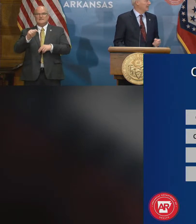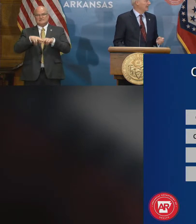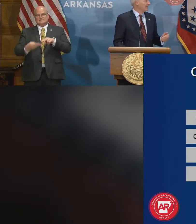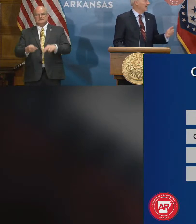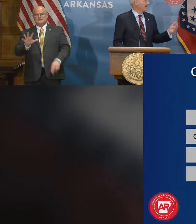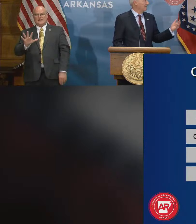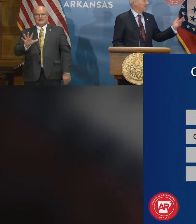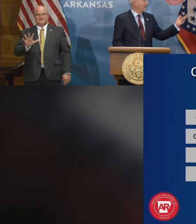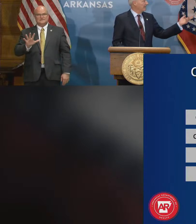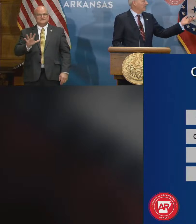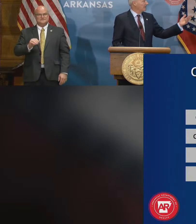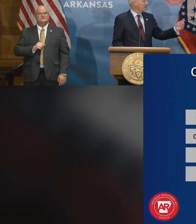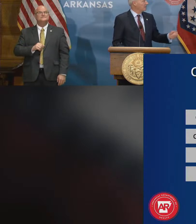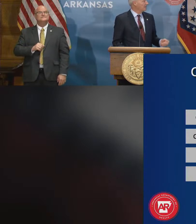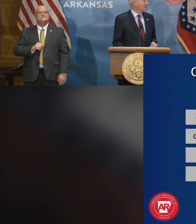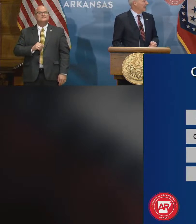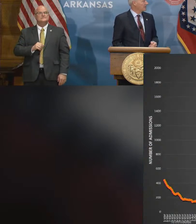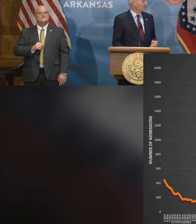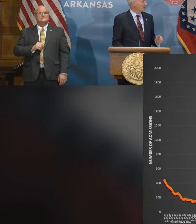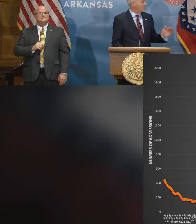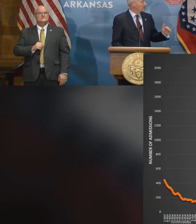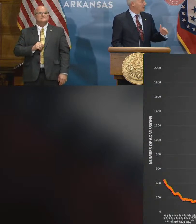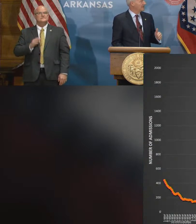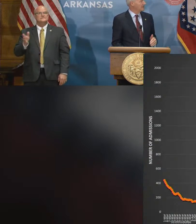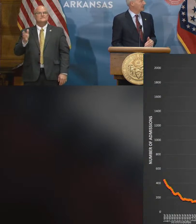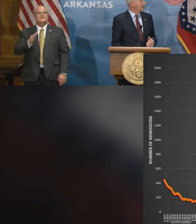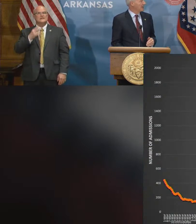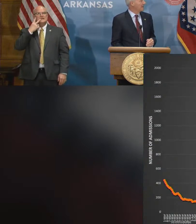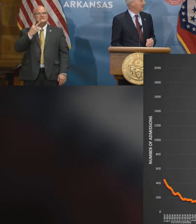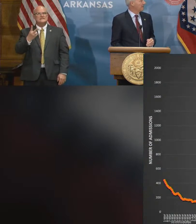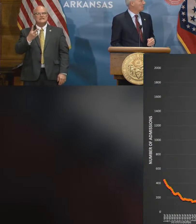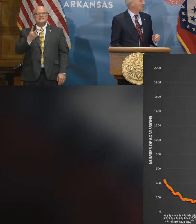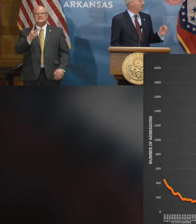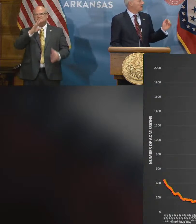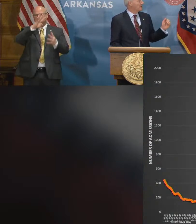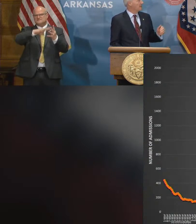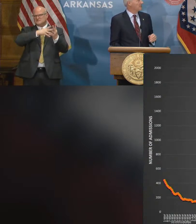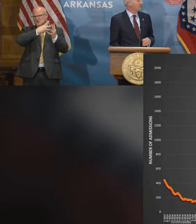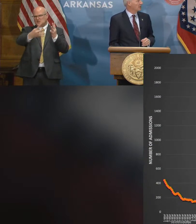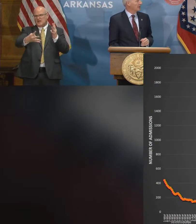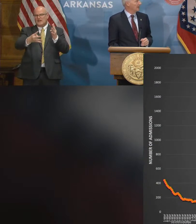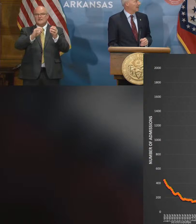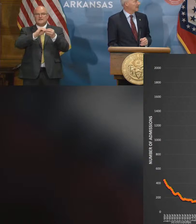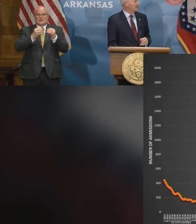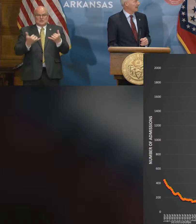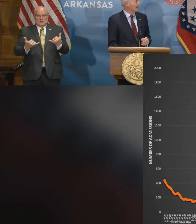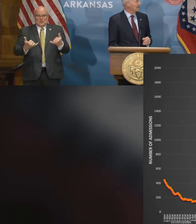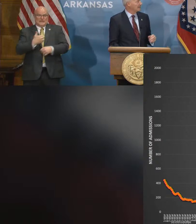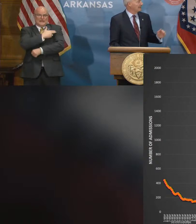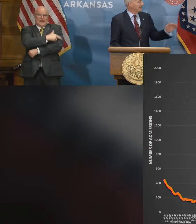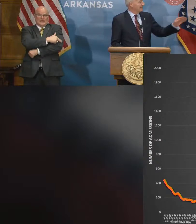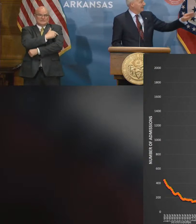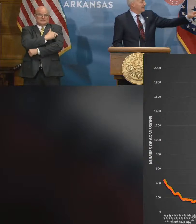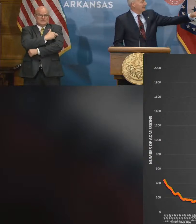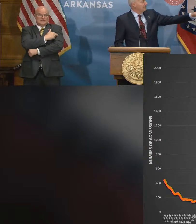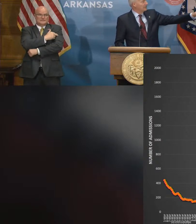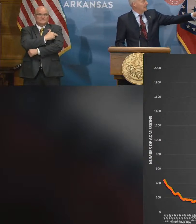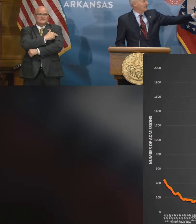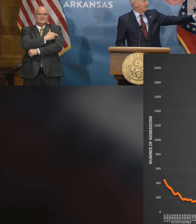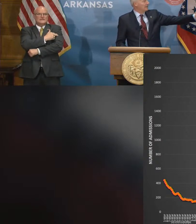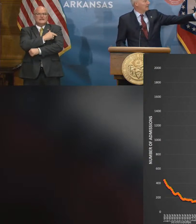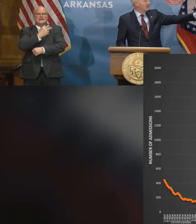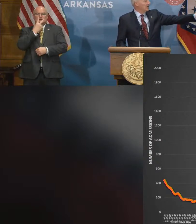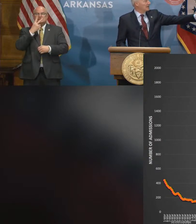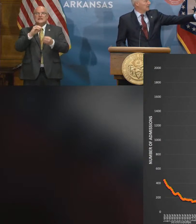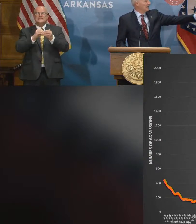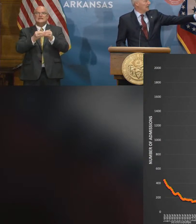5. And then you go to the next chart, we'll see it just in graphic form. This is the number of currently hospitalized. And now you